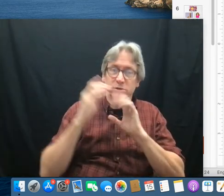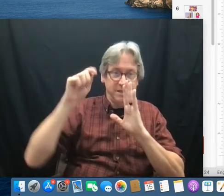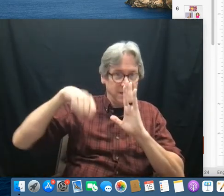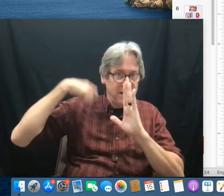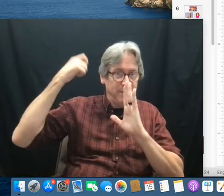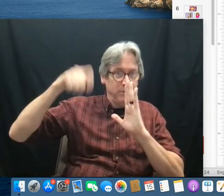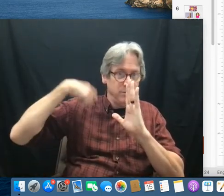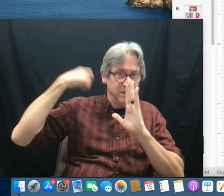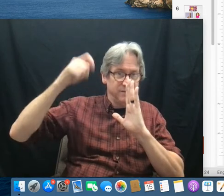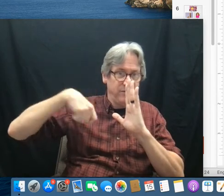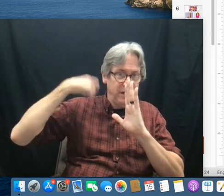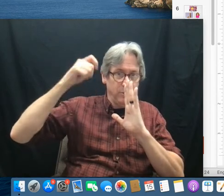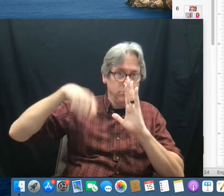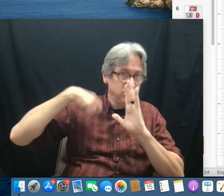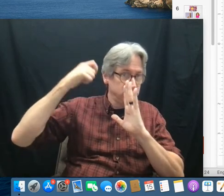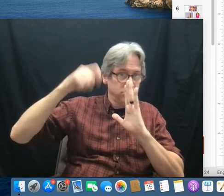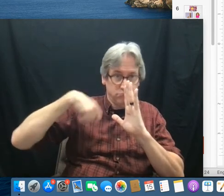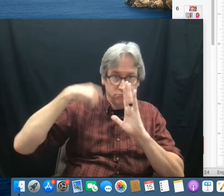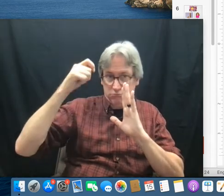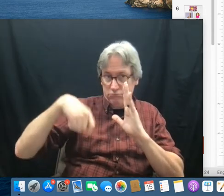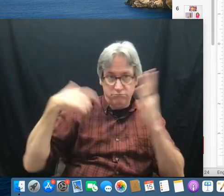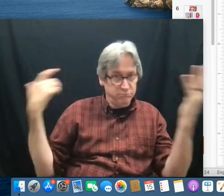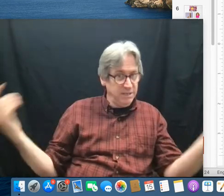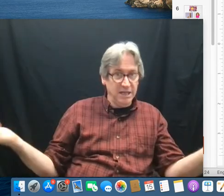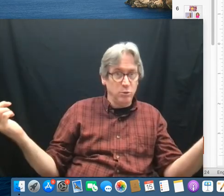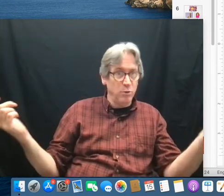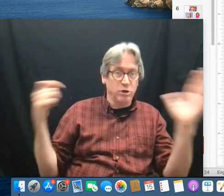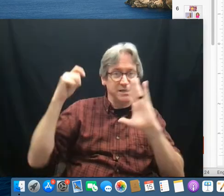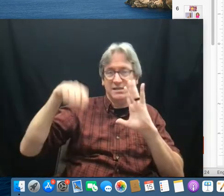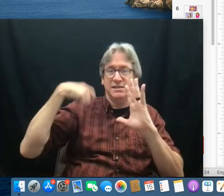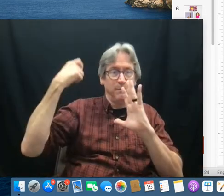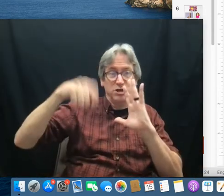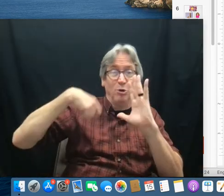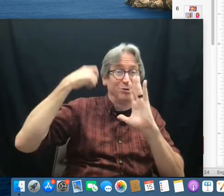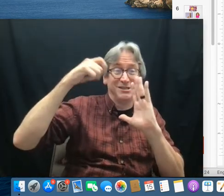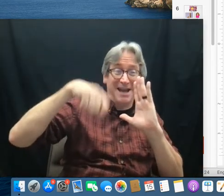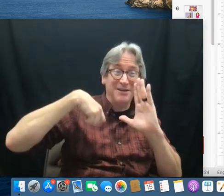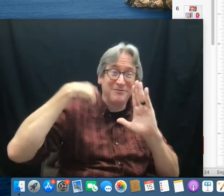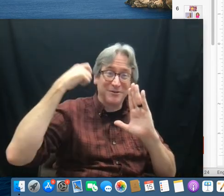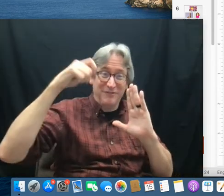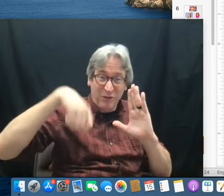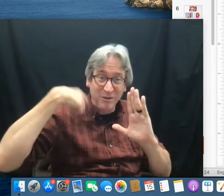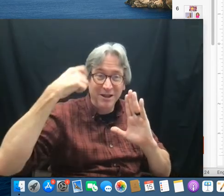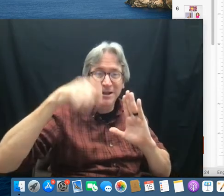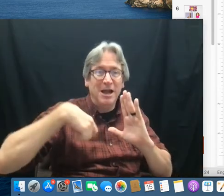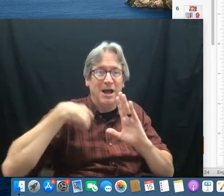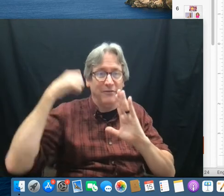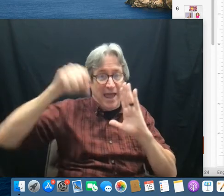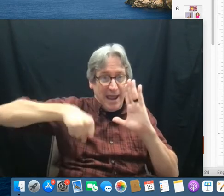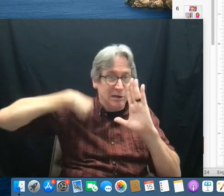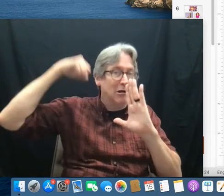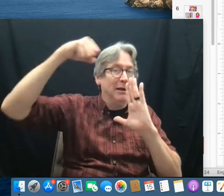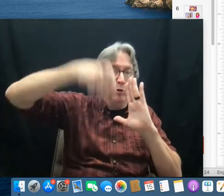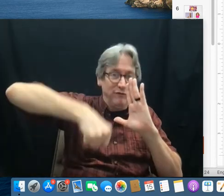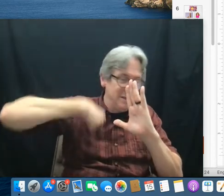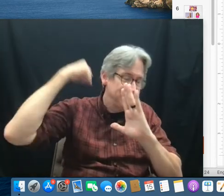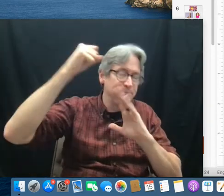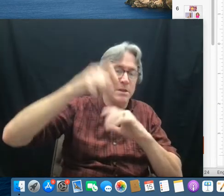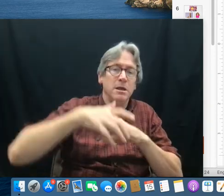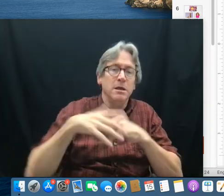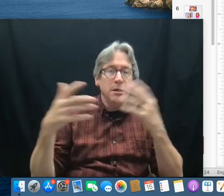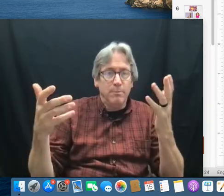a worksheet or something. So take a look at what they've got. They use this for video, which we use most